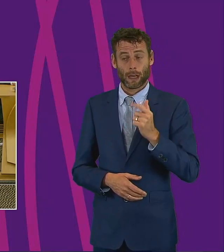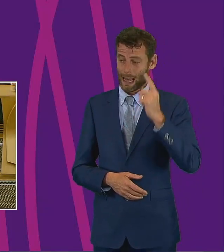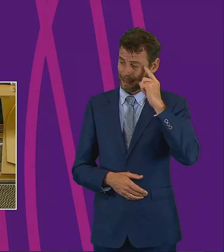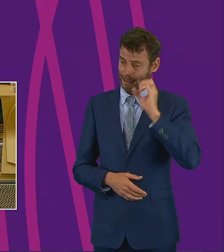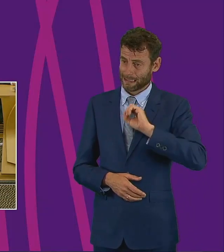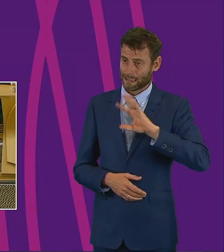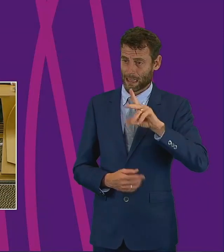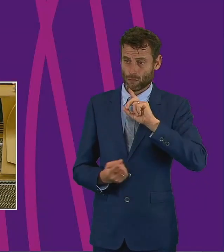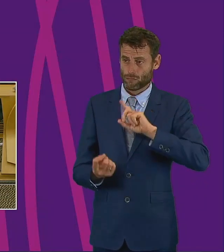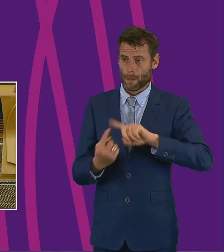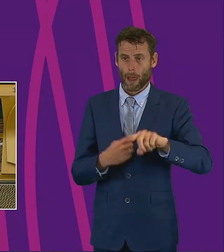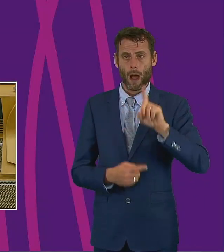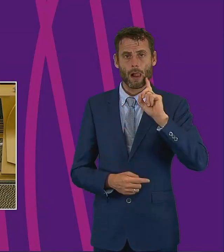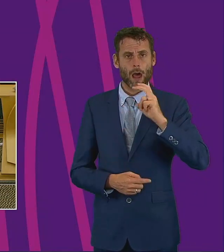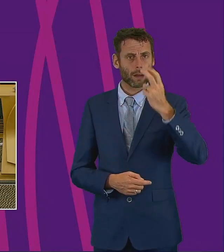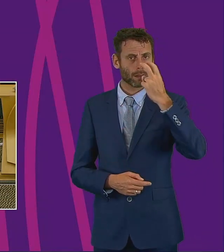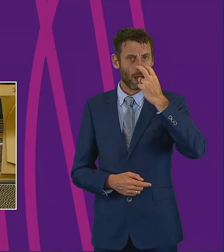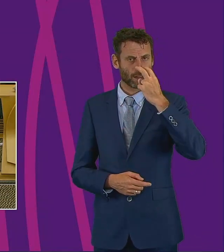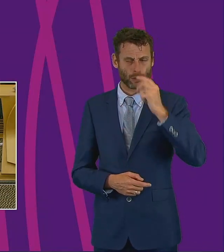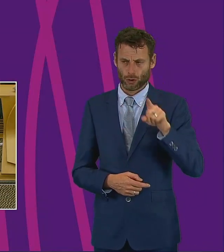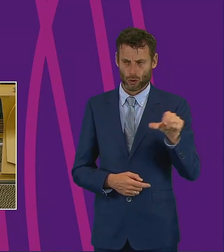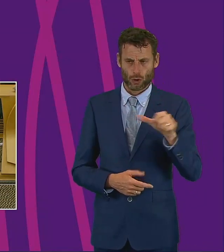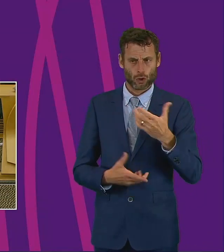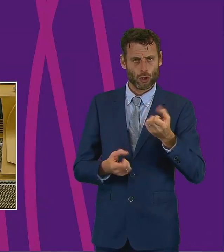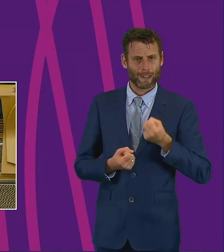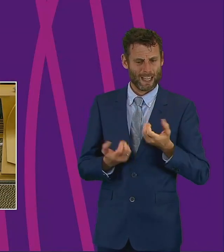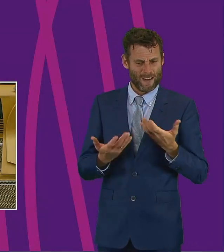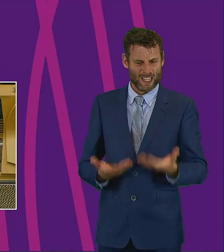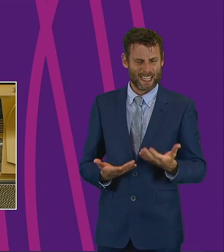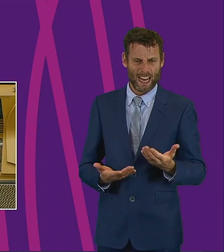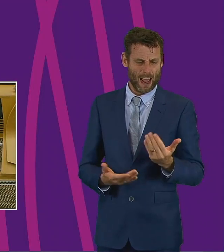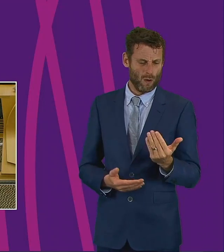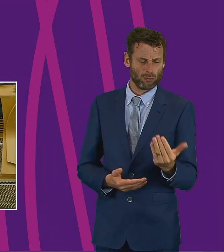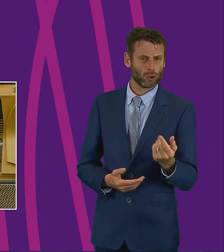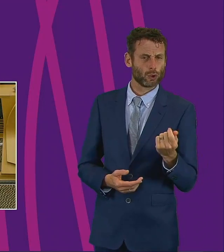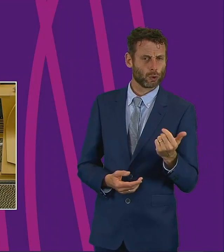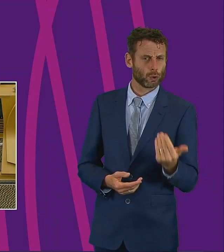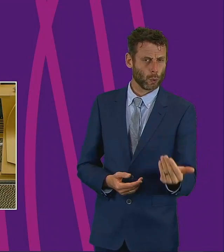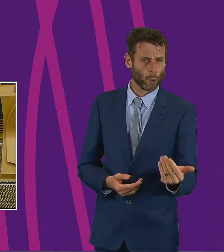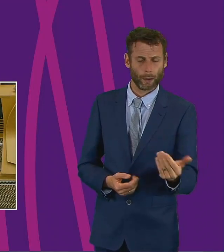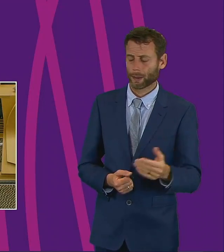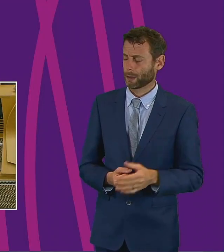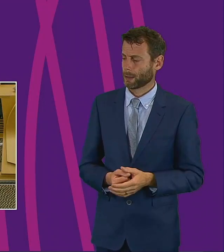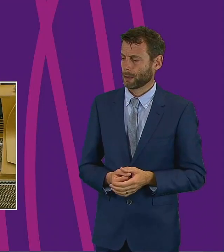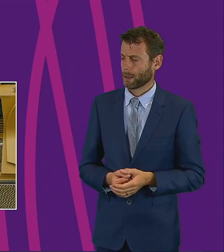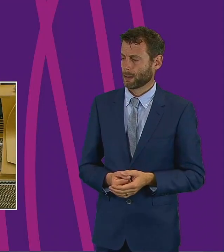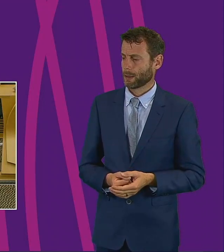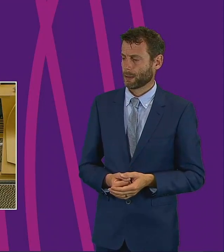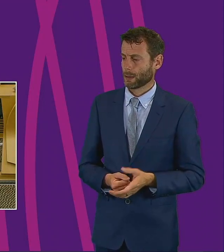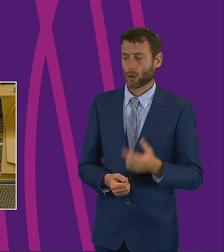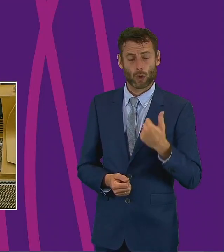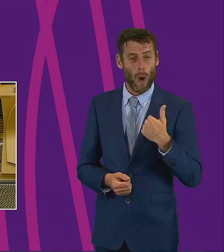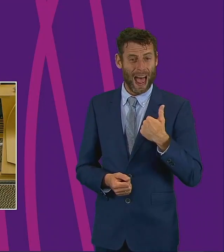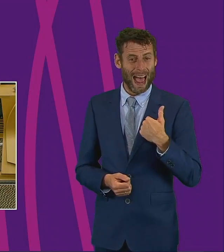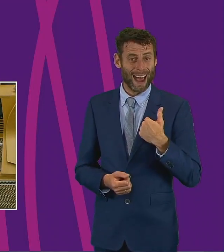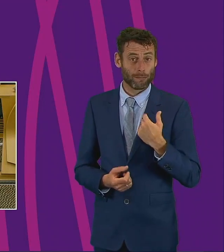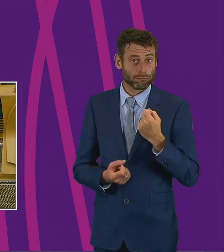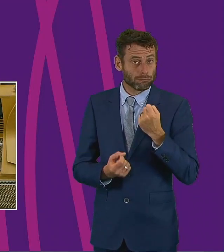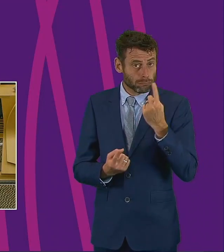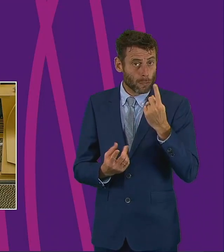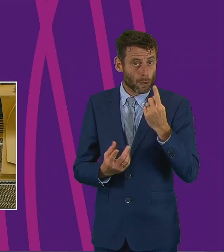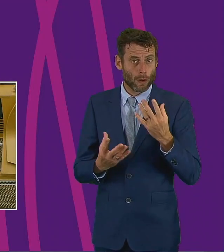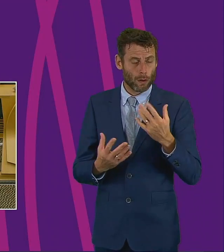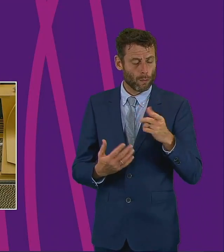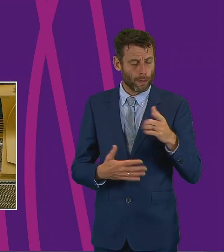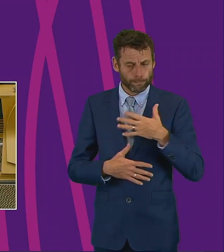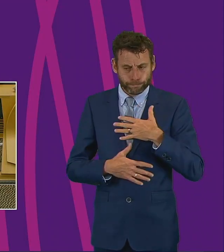so she will receive that letter today or over the next couple of days. And I do deeply sympathise with her